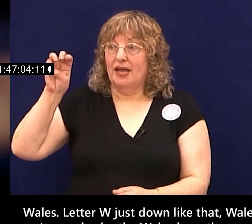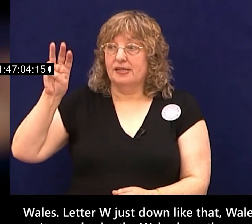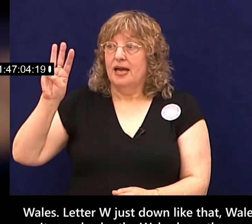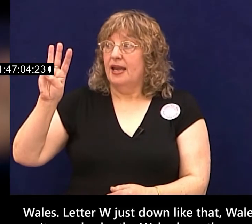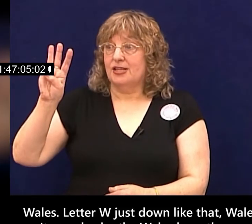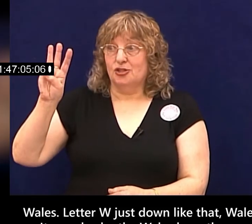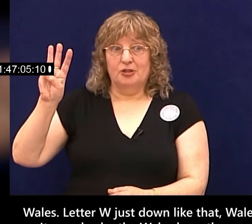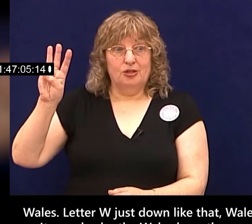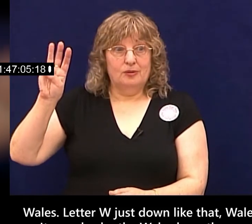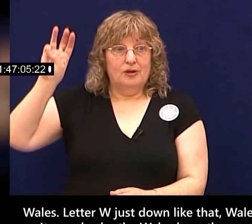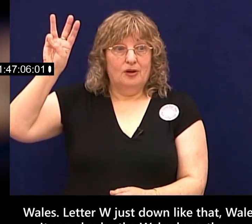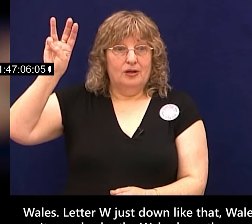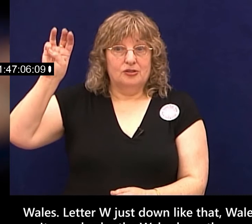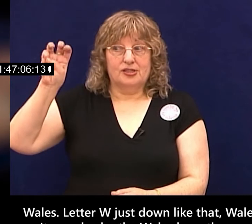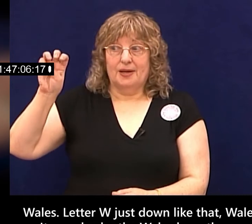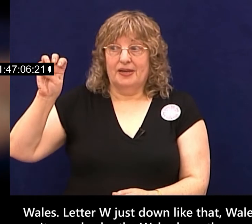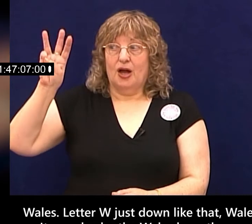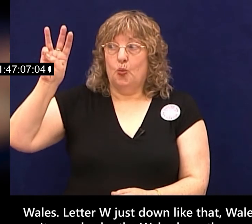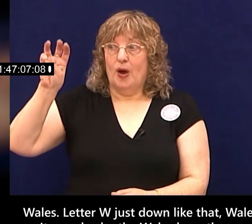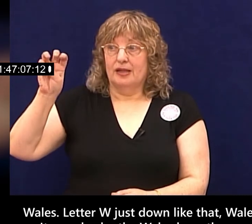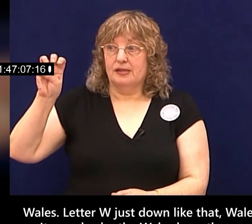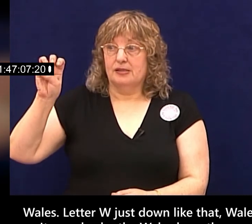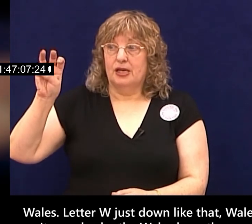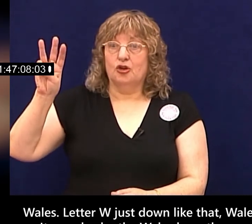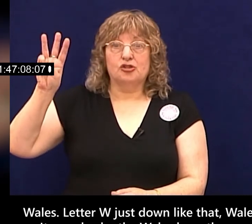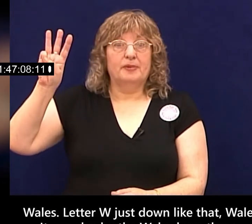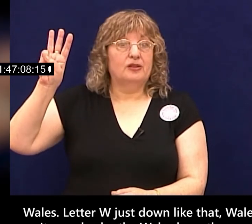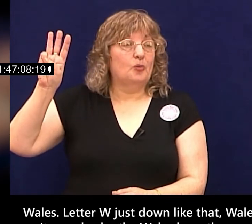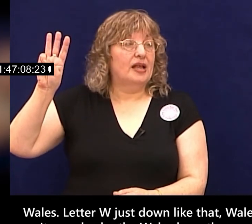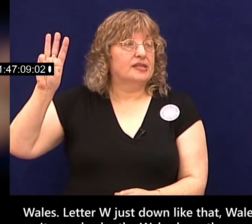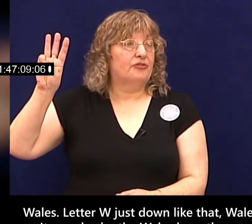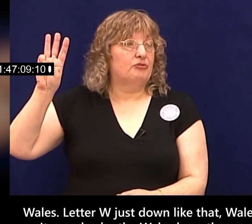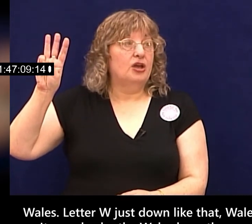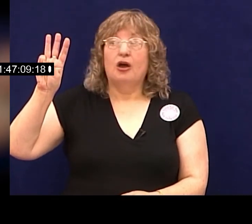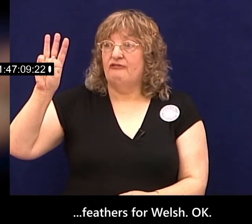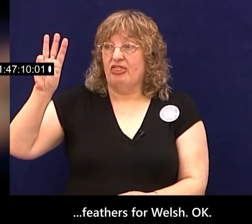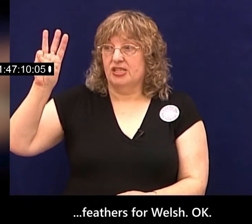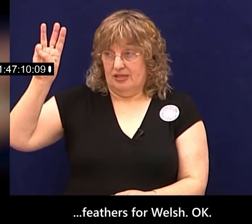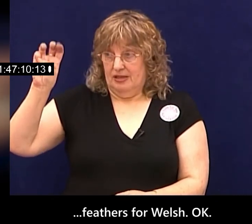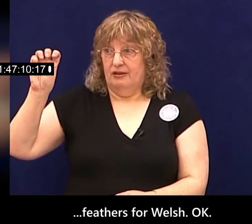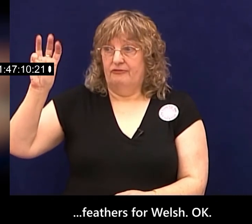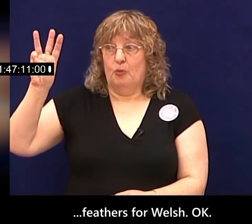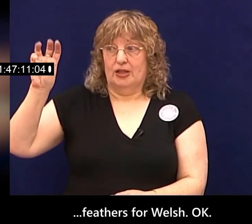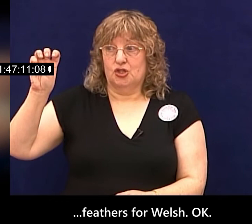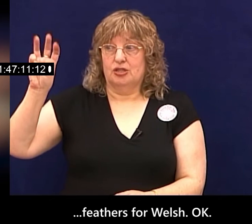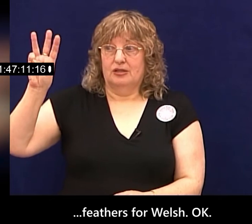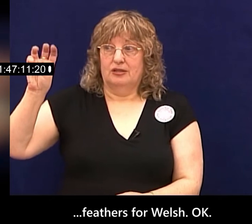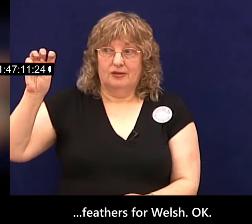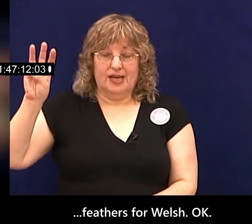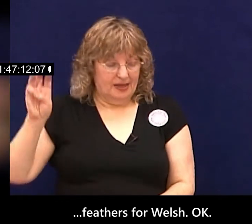Wales. Letter W, just down like that, Wales. It can also be, the Wales have 3 feathers for Welsh. Okay?